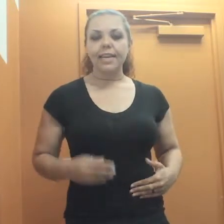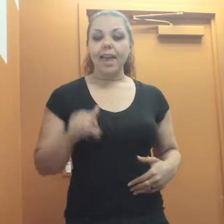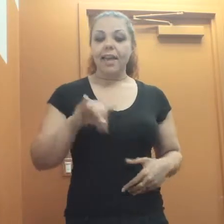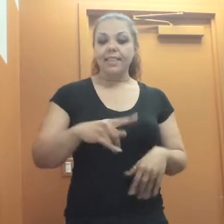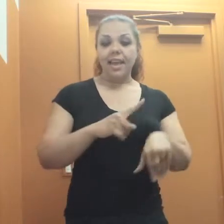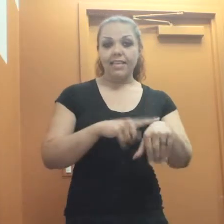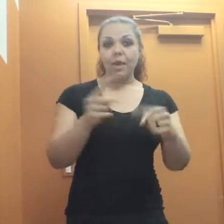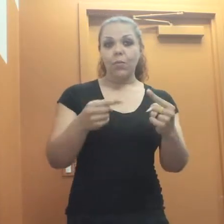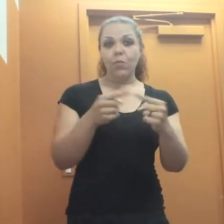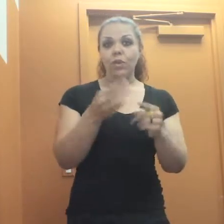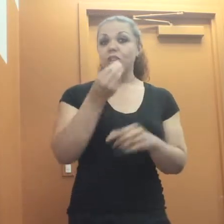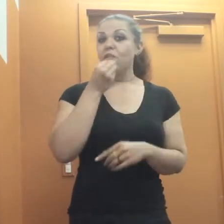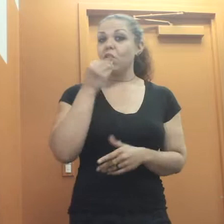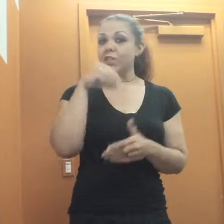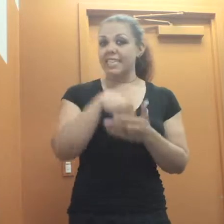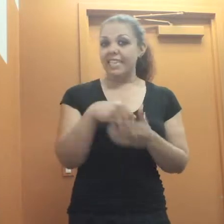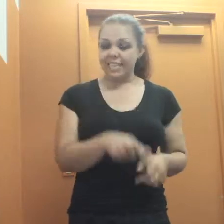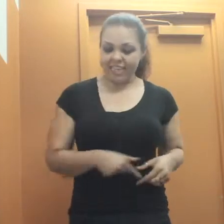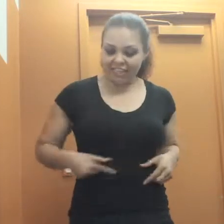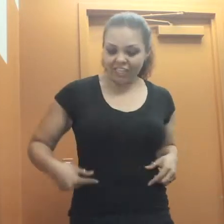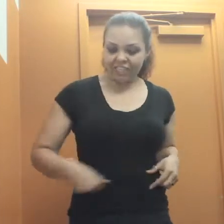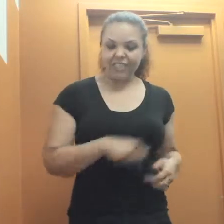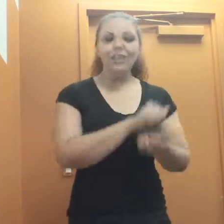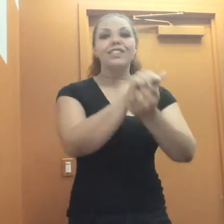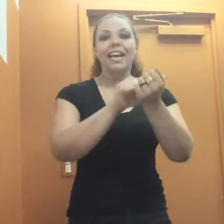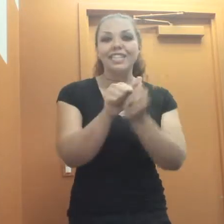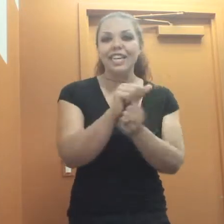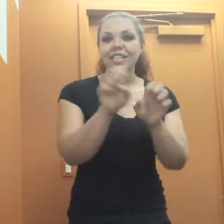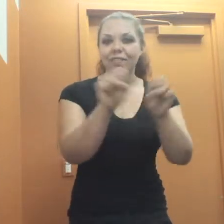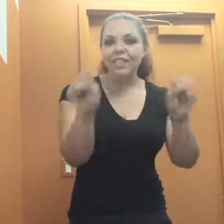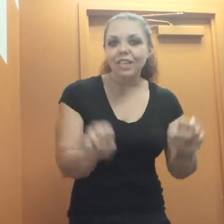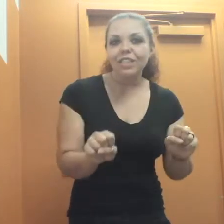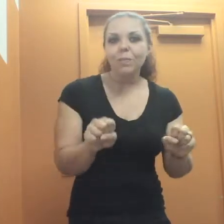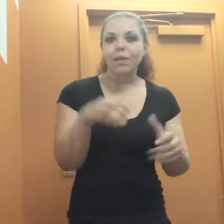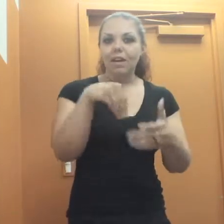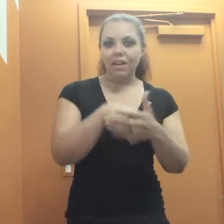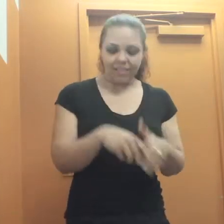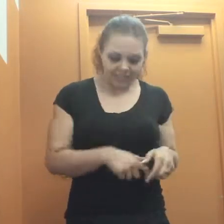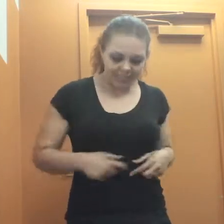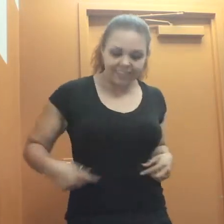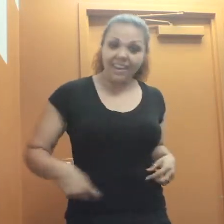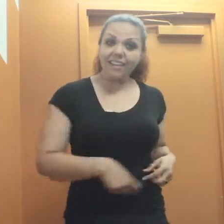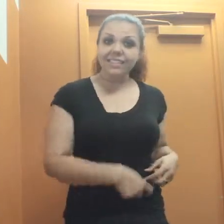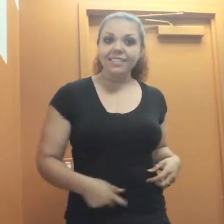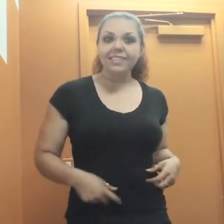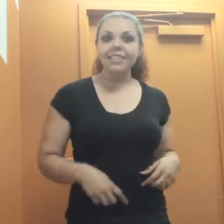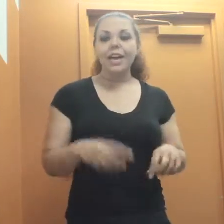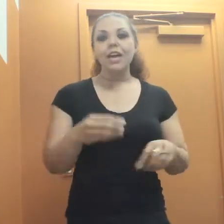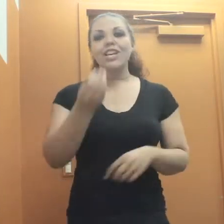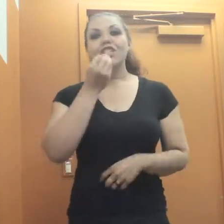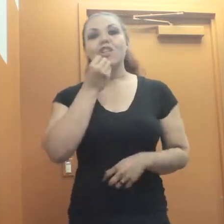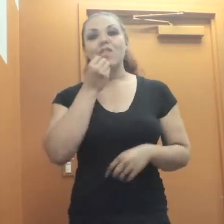digestive system and in the intestines, the food is changed, adding more digestive